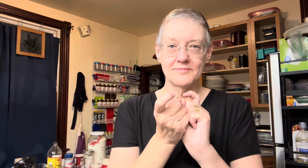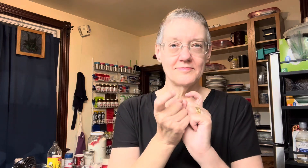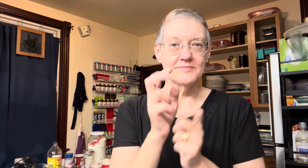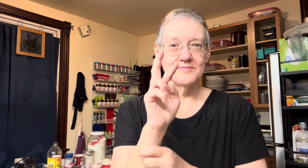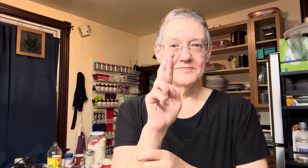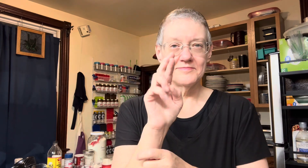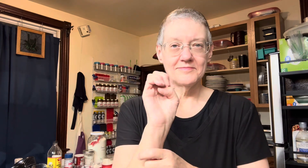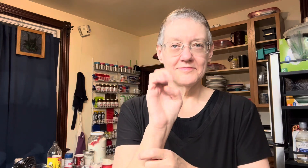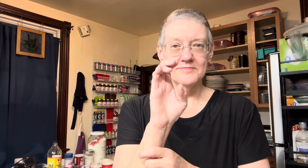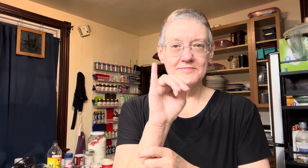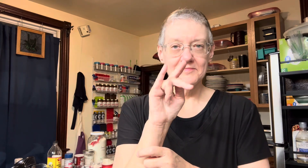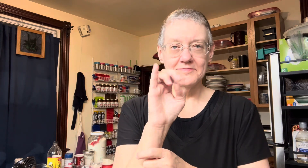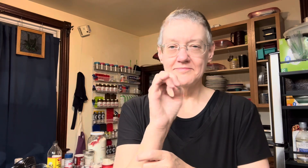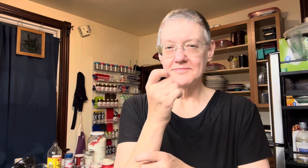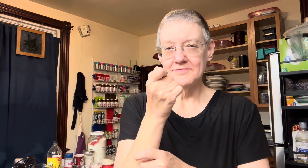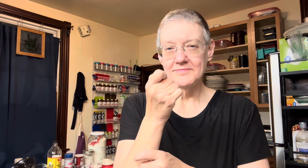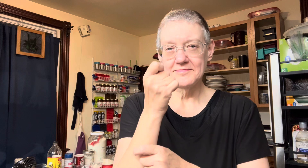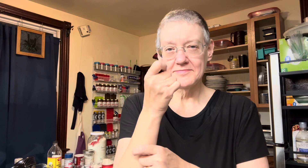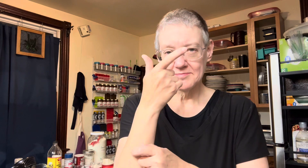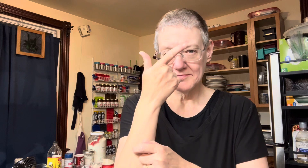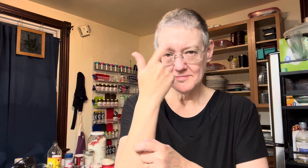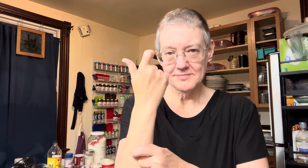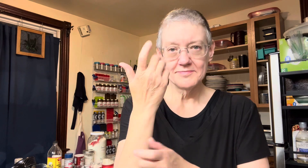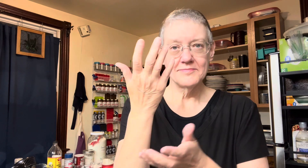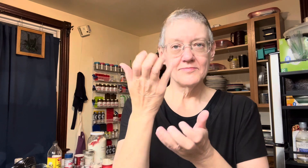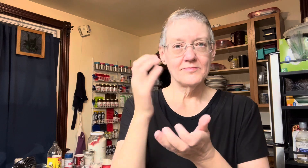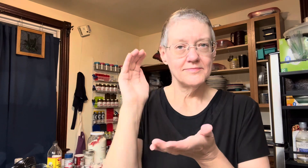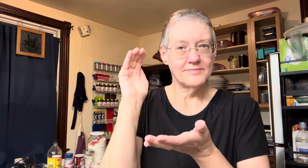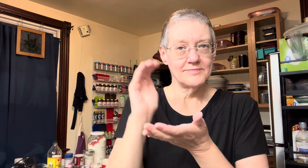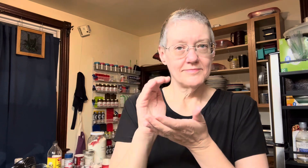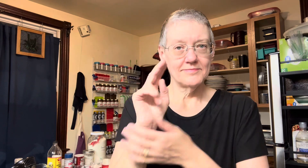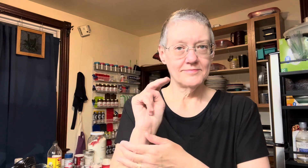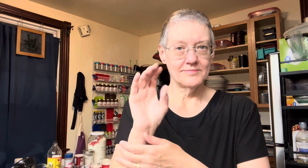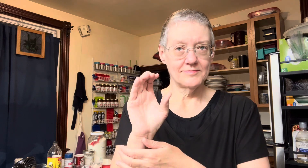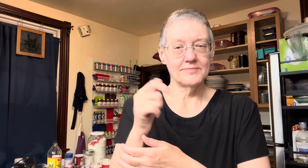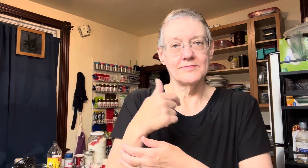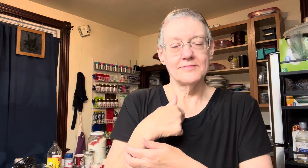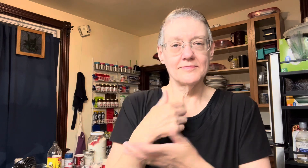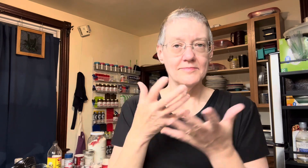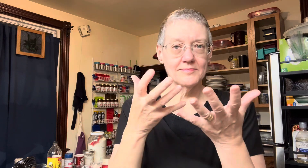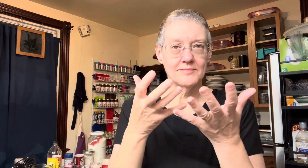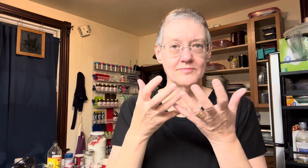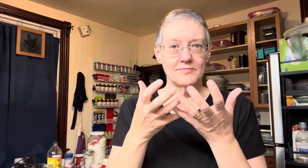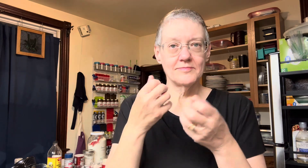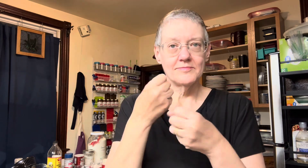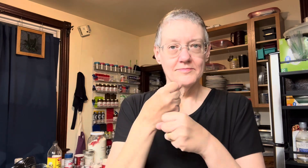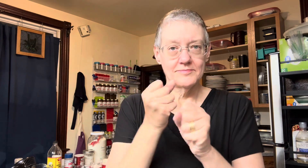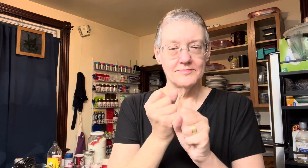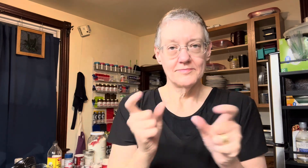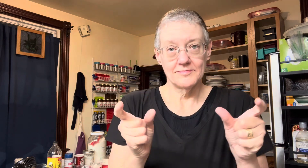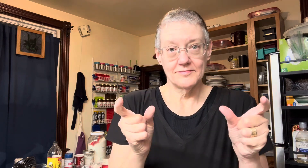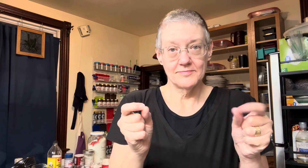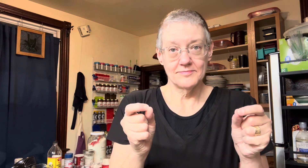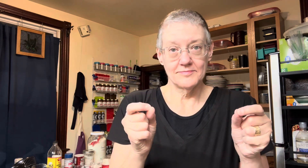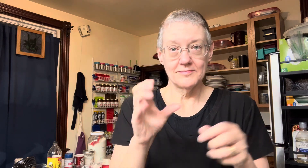quesadillas. Now I've changed the recipe a little bit because I want them lower in net carbs. I want to be able to make